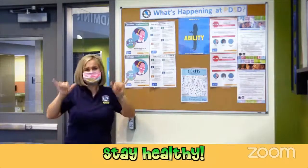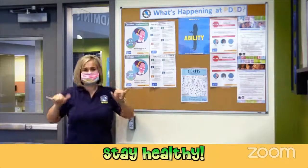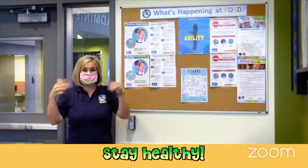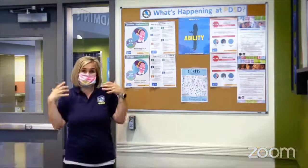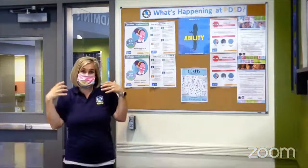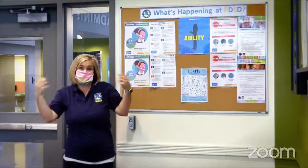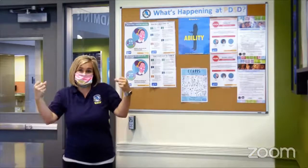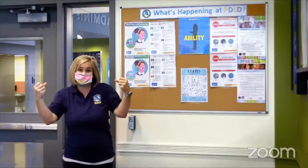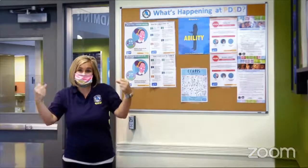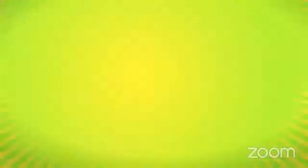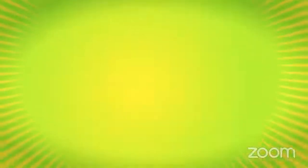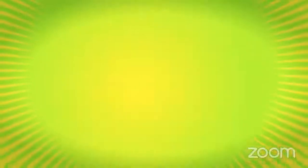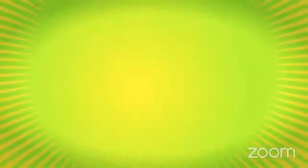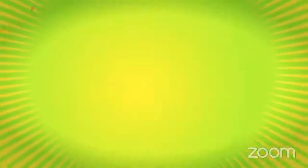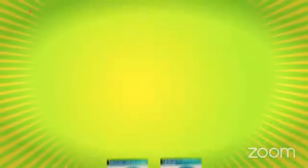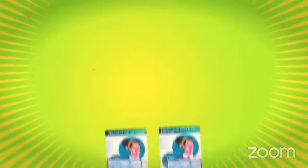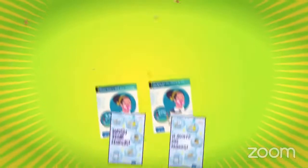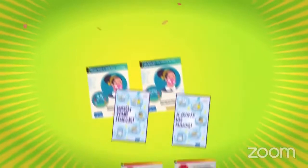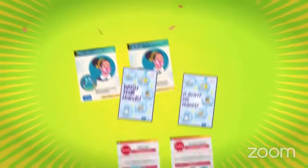stay healthy.